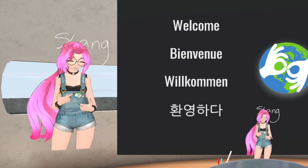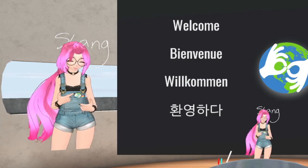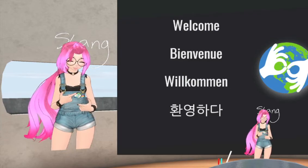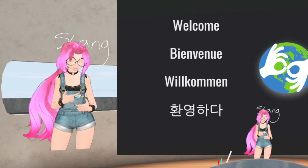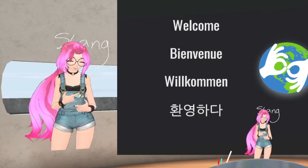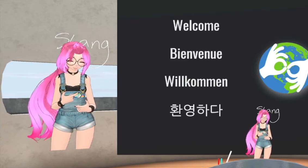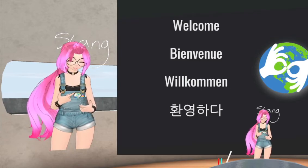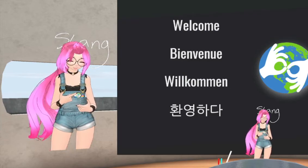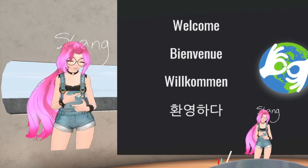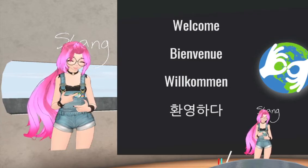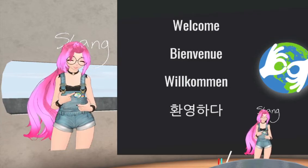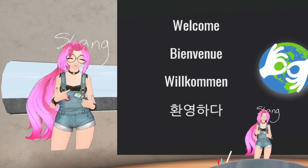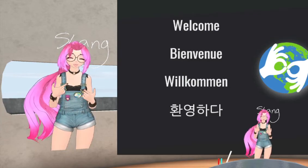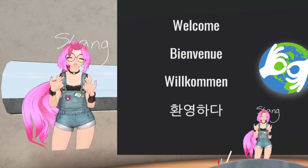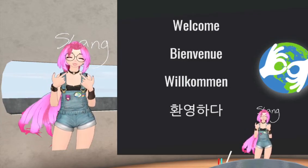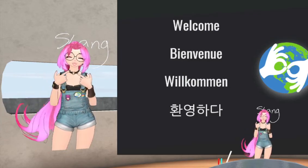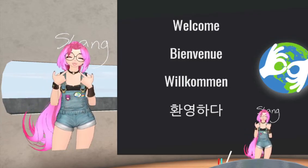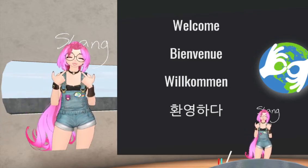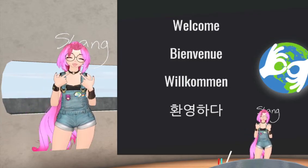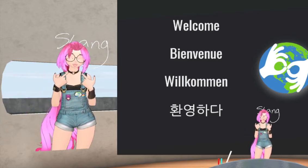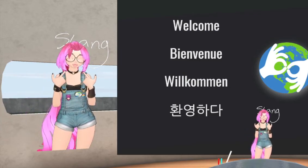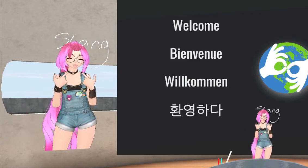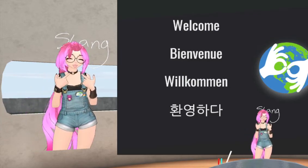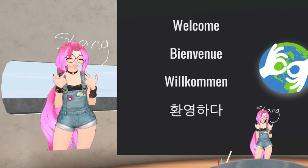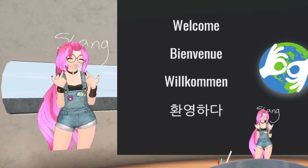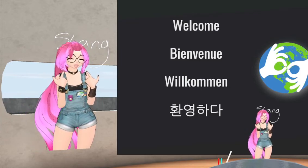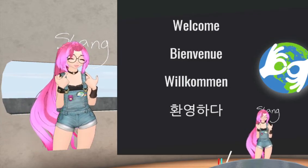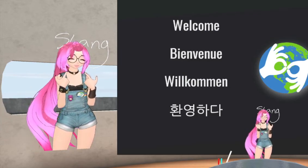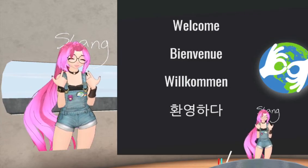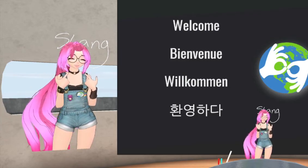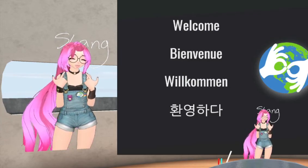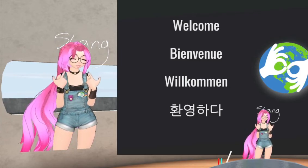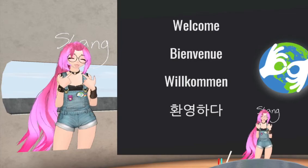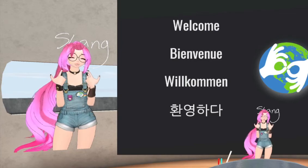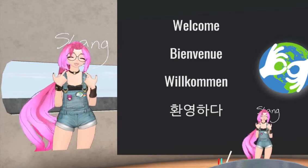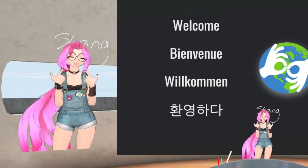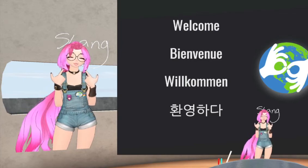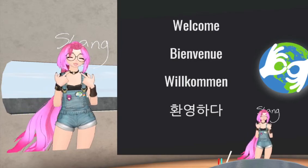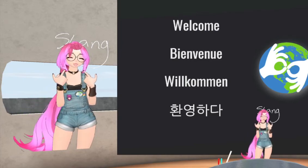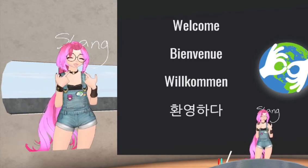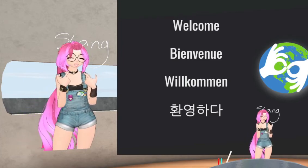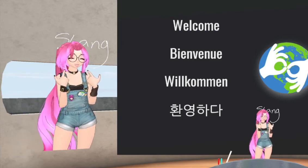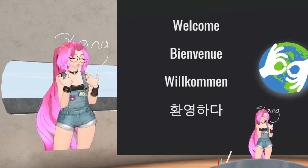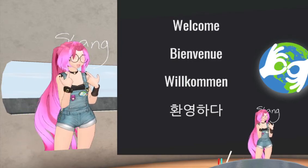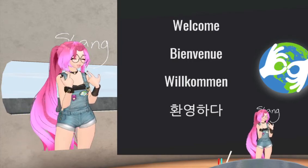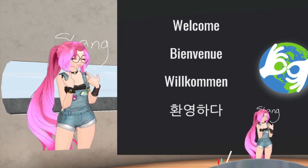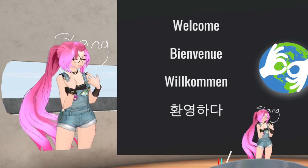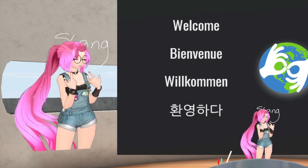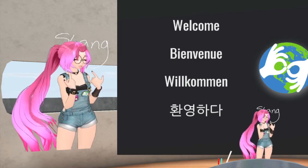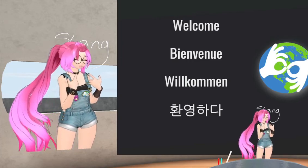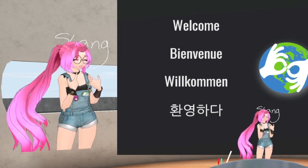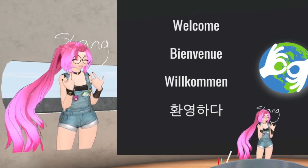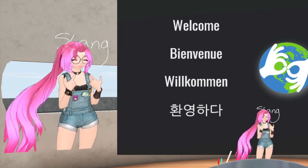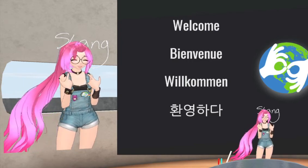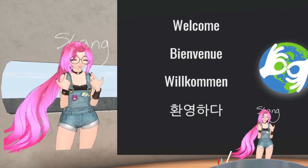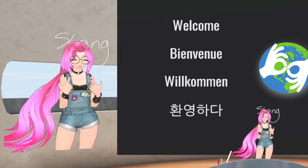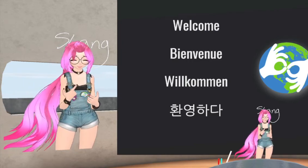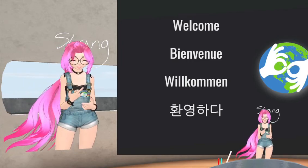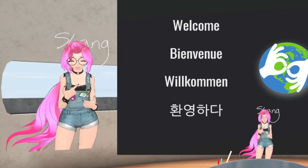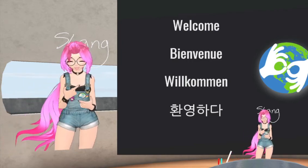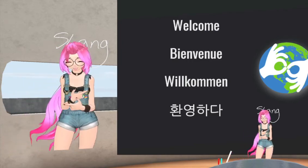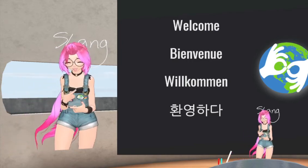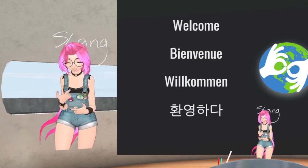you. So yeah, it's a bit rude, but, with your friends, it's all good. So yeah, 258, it's a bit rude, but it's